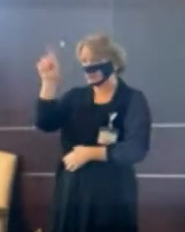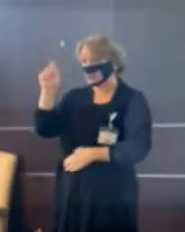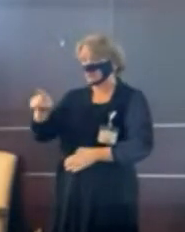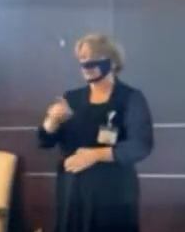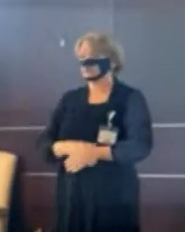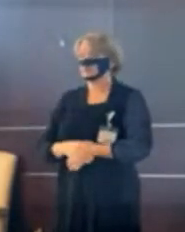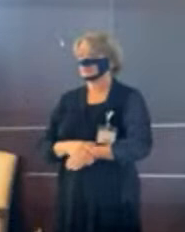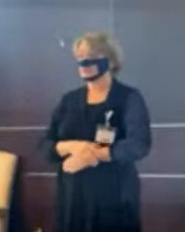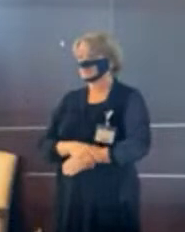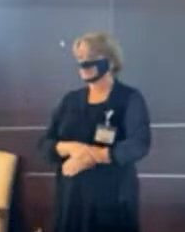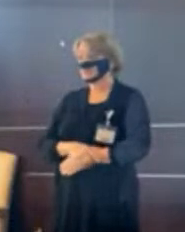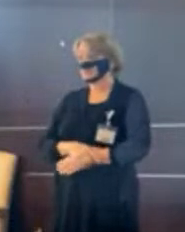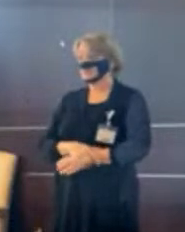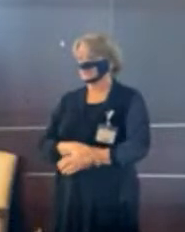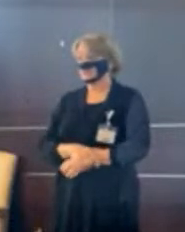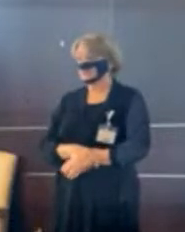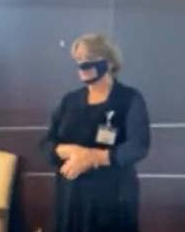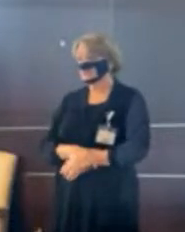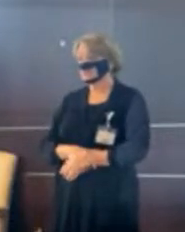Bianca.